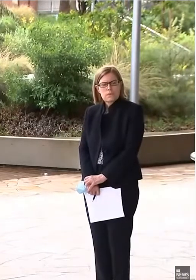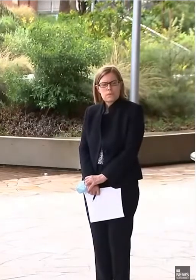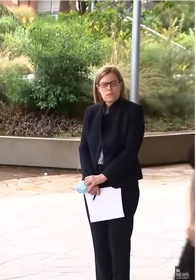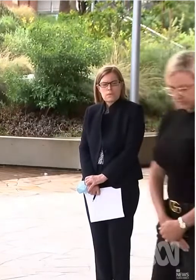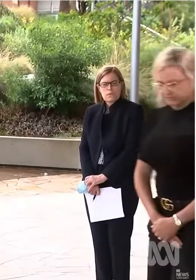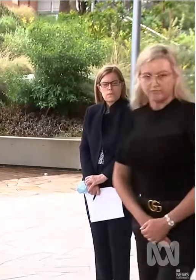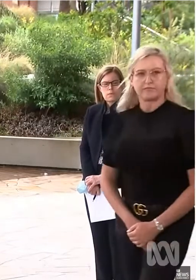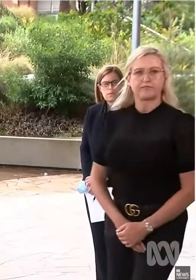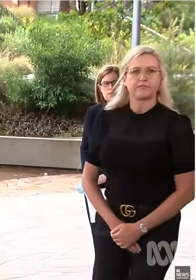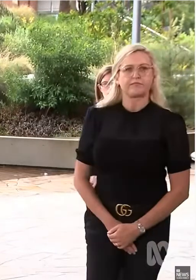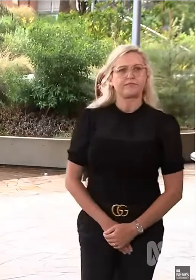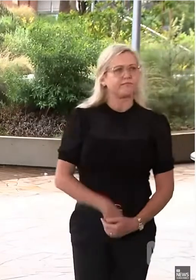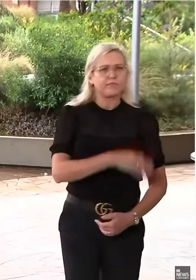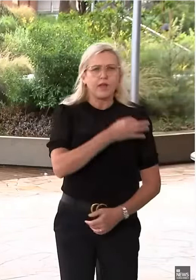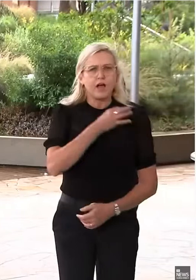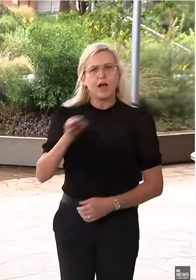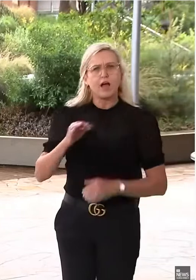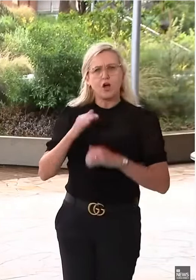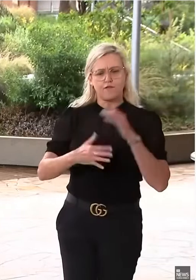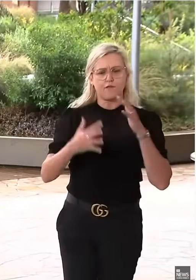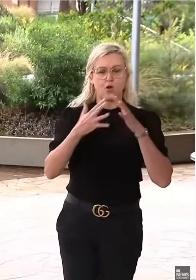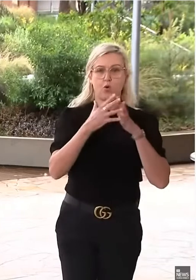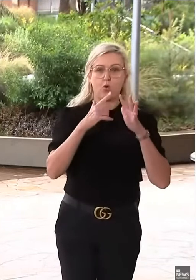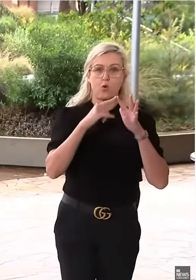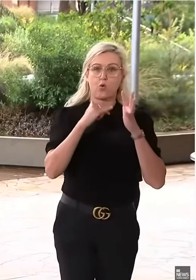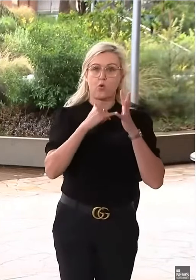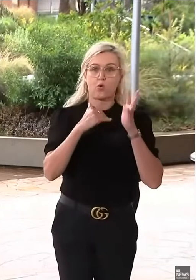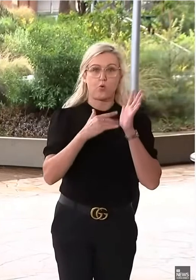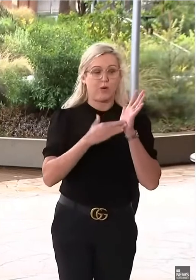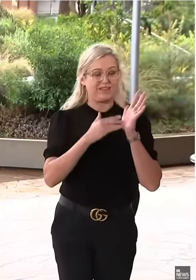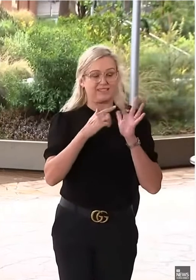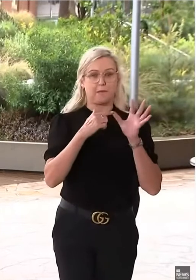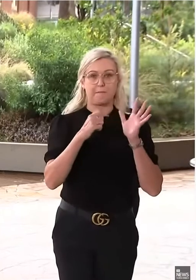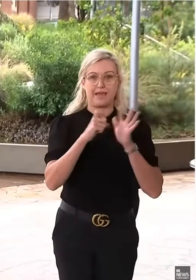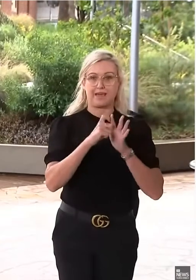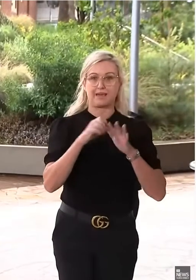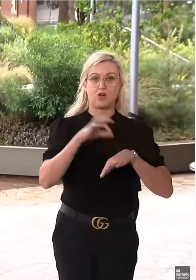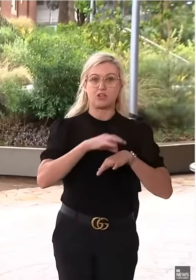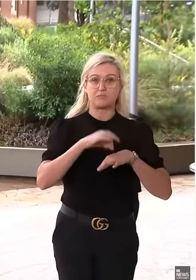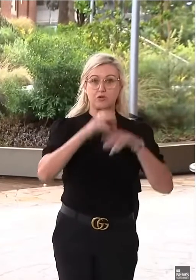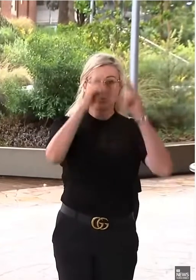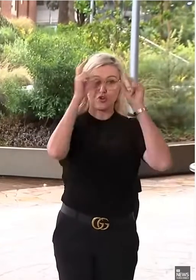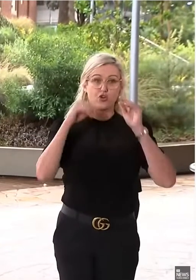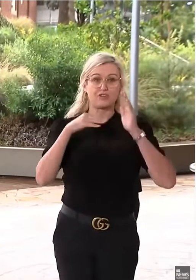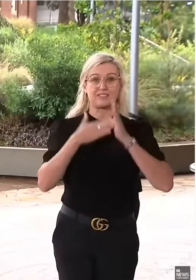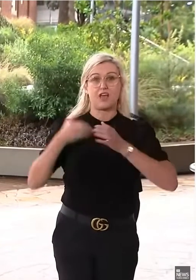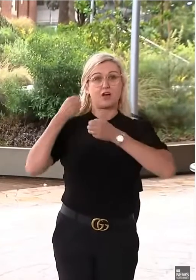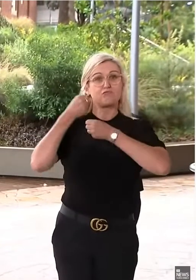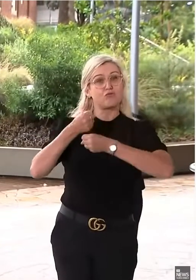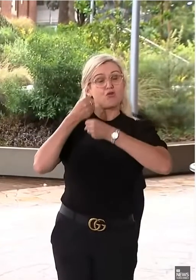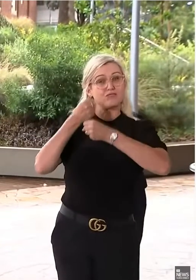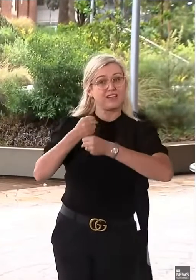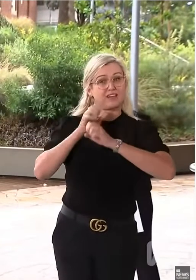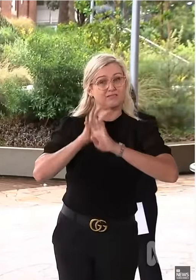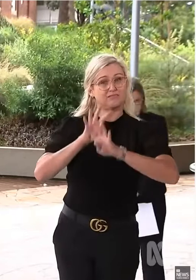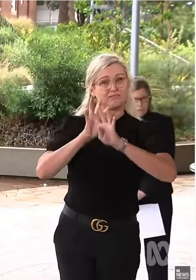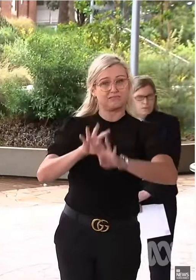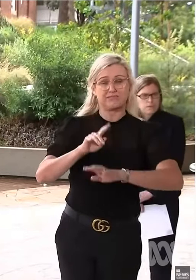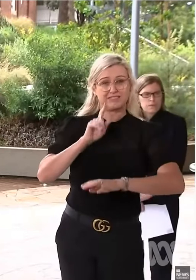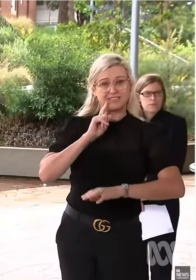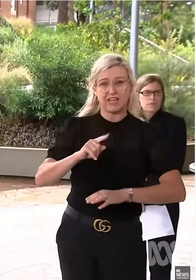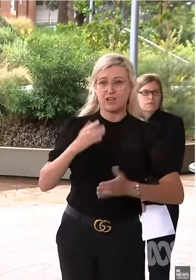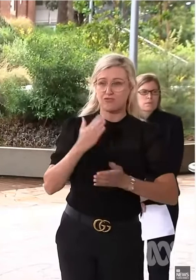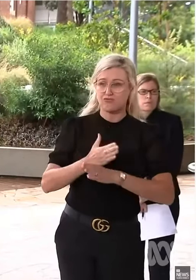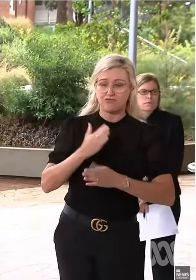of Westmead Hospital. They're saying that they're forced to work excessive amounts of overtime because of the staff shortage and that hospital system isn't